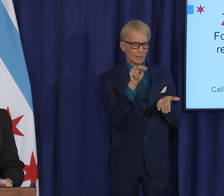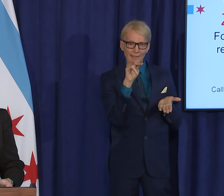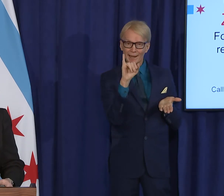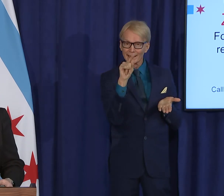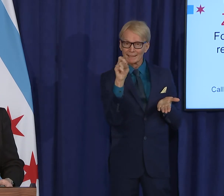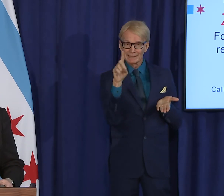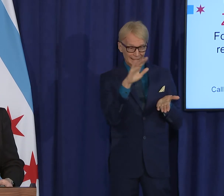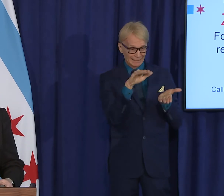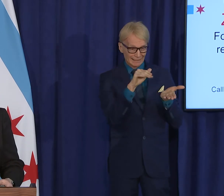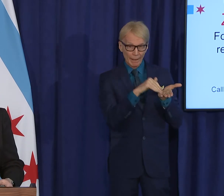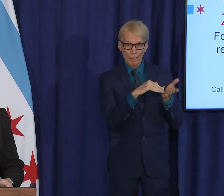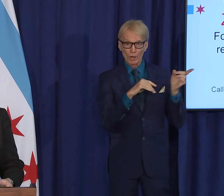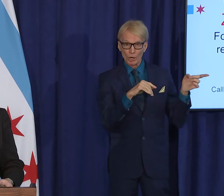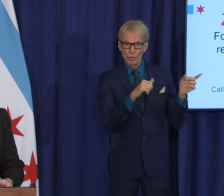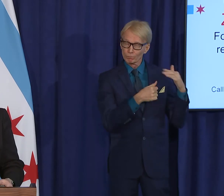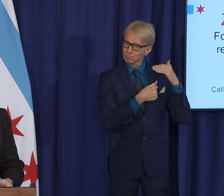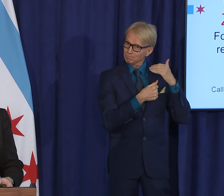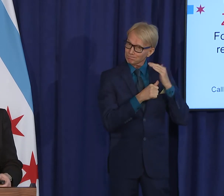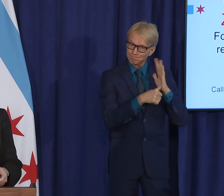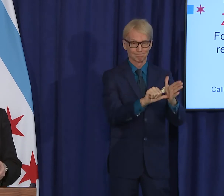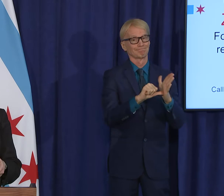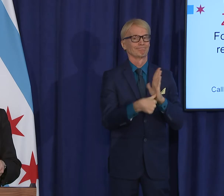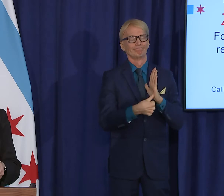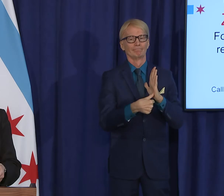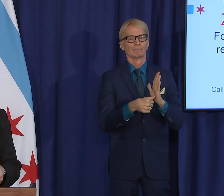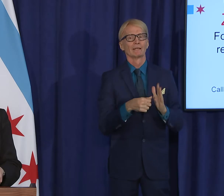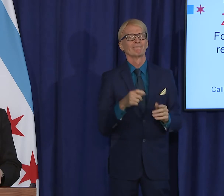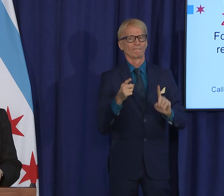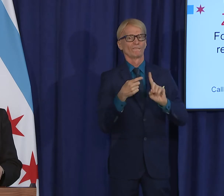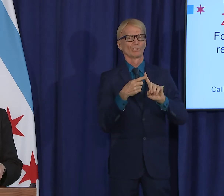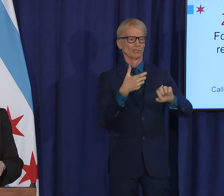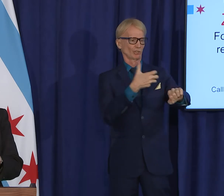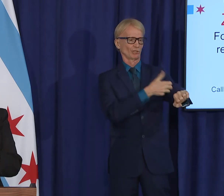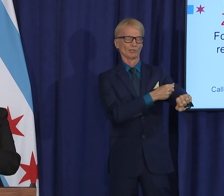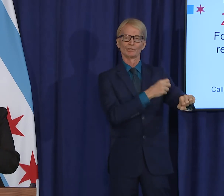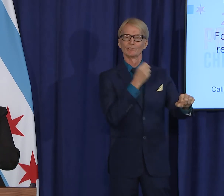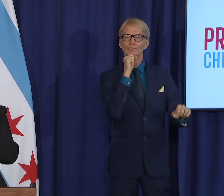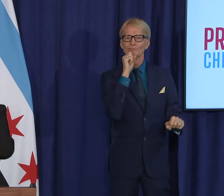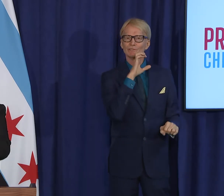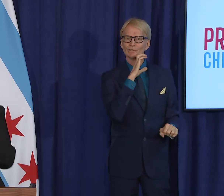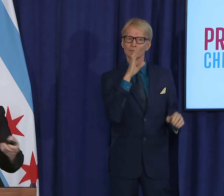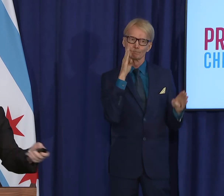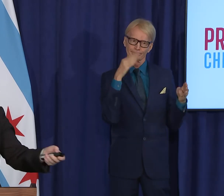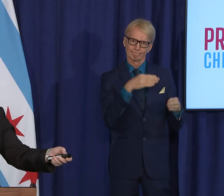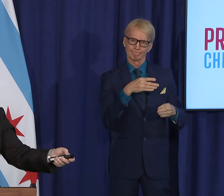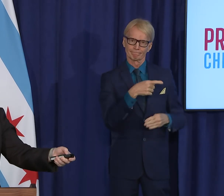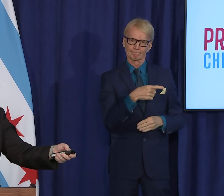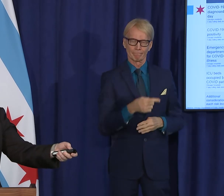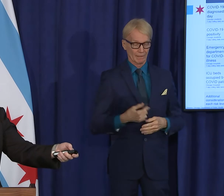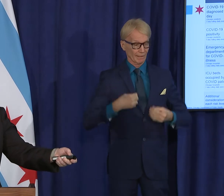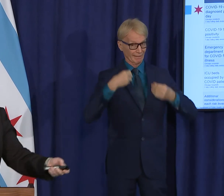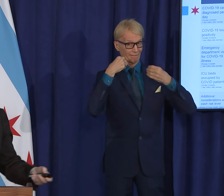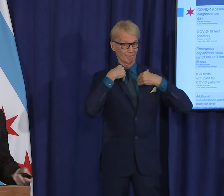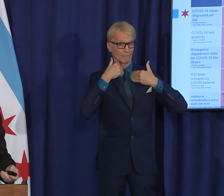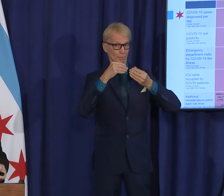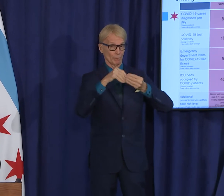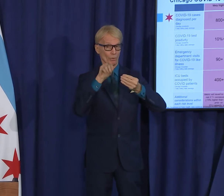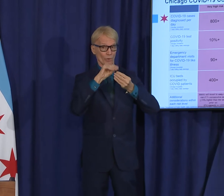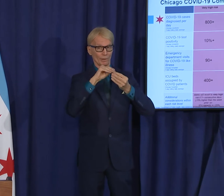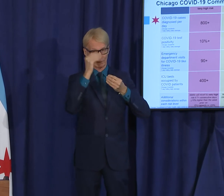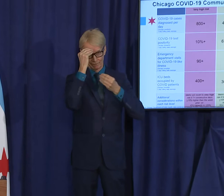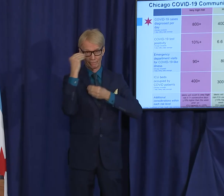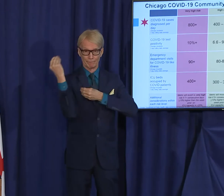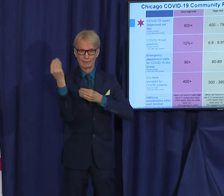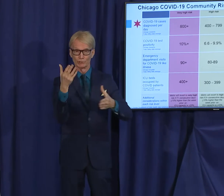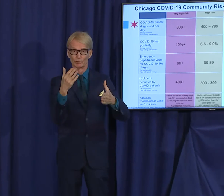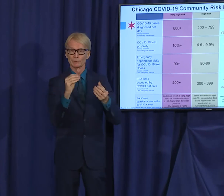a major improvement in terms of our ability to get vaccine first to seniors. So I want to go over some of the data.